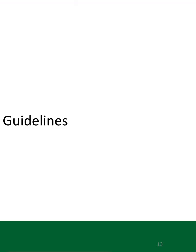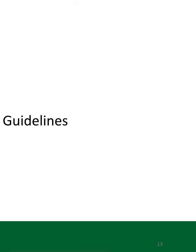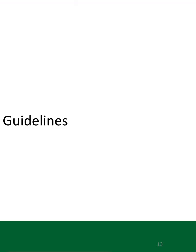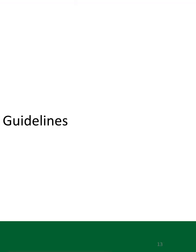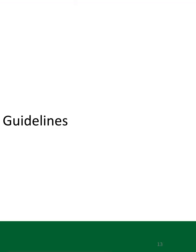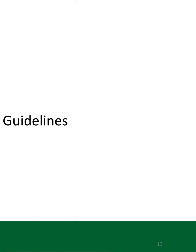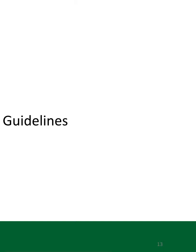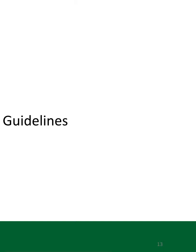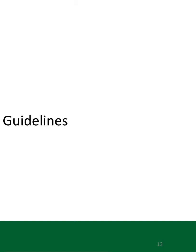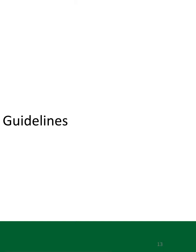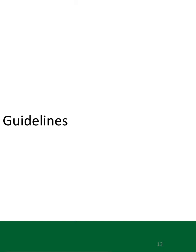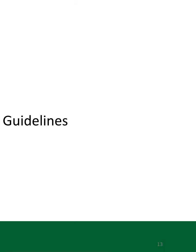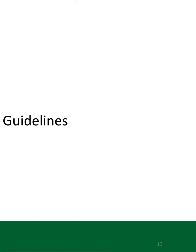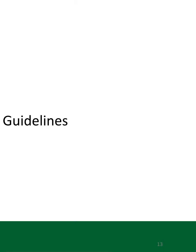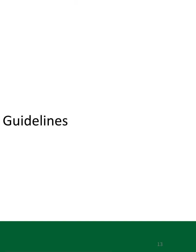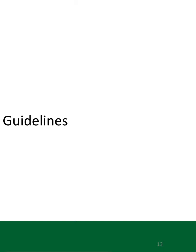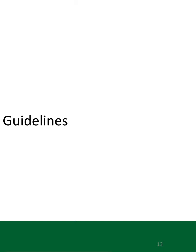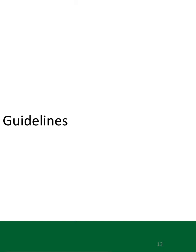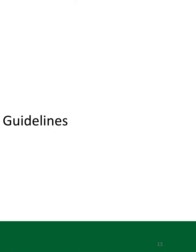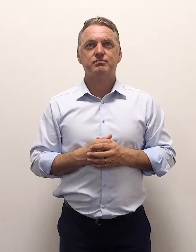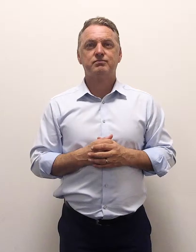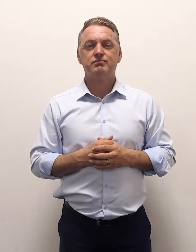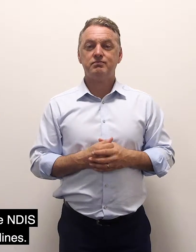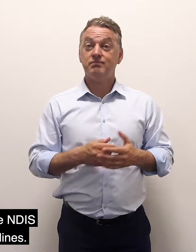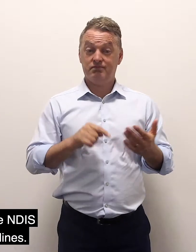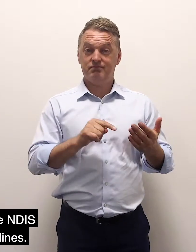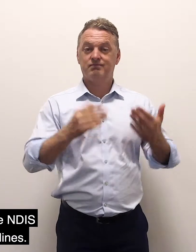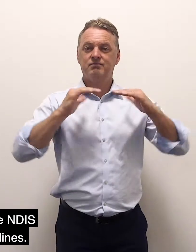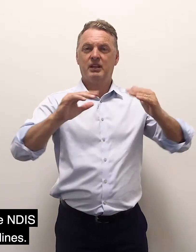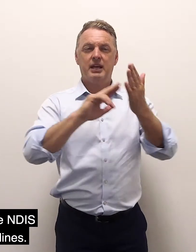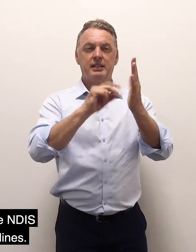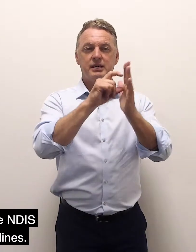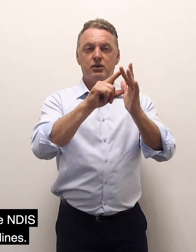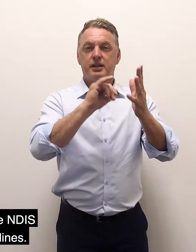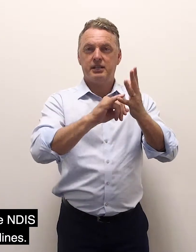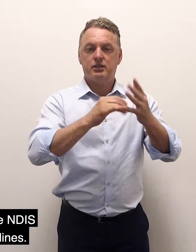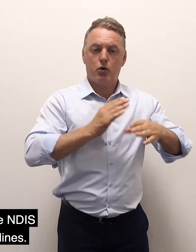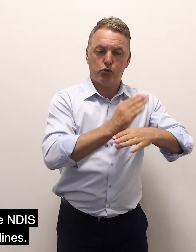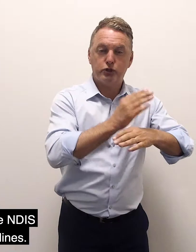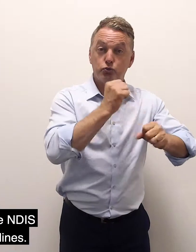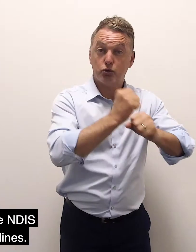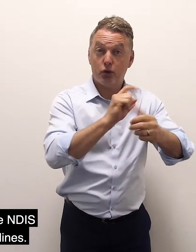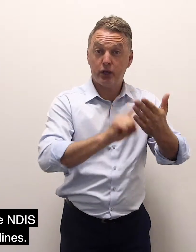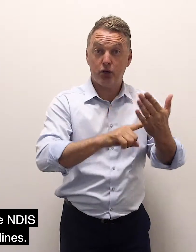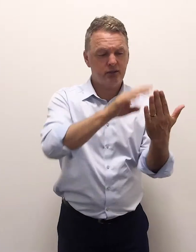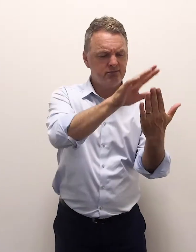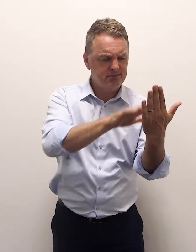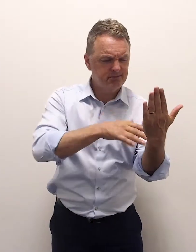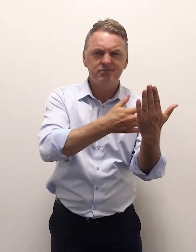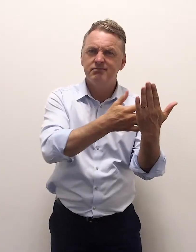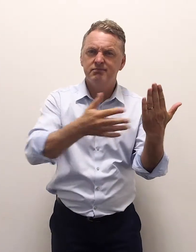Slide saying the NDIS operational guidelines. Then you've got the NDIS operational